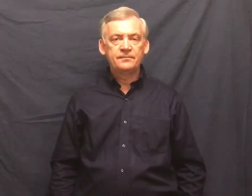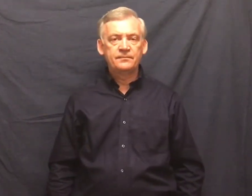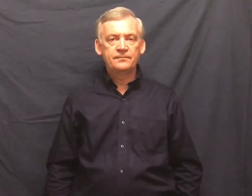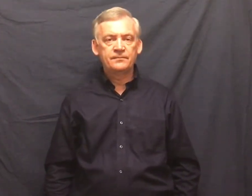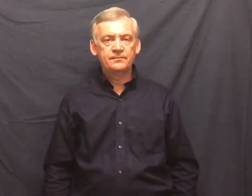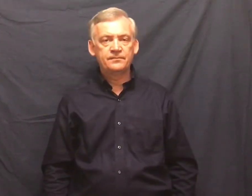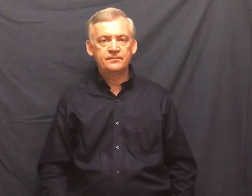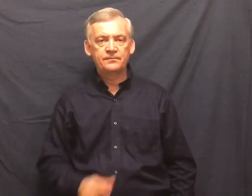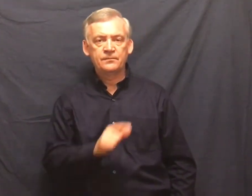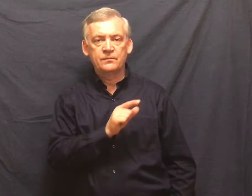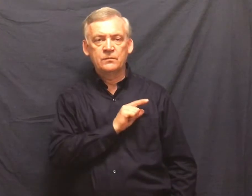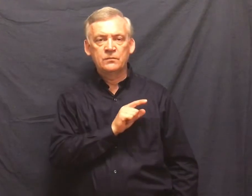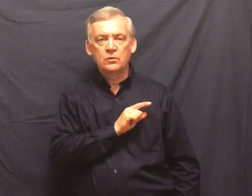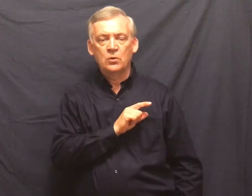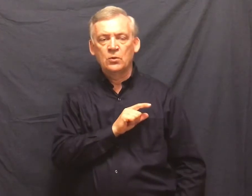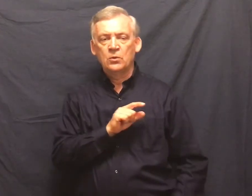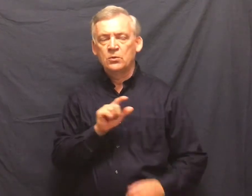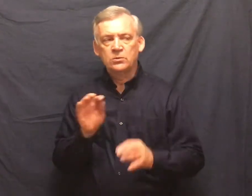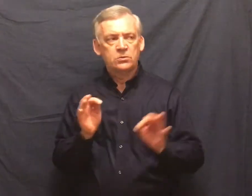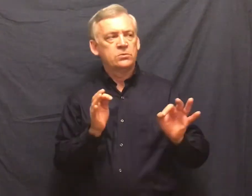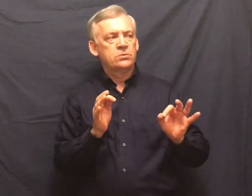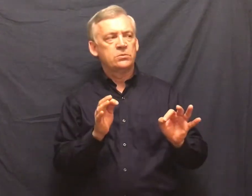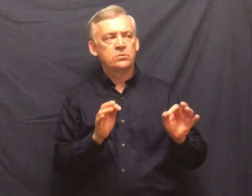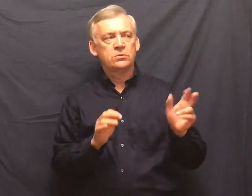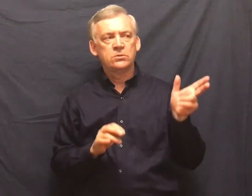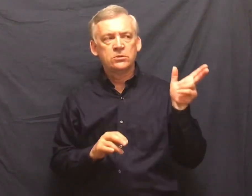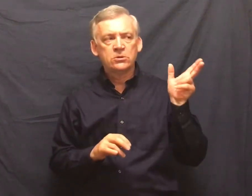George turned his head and listened to the shouts.